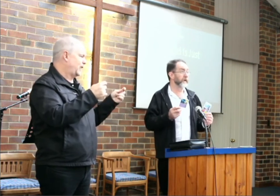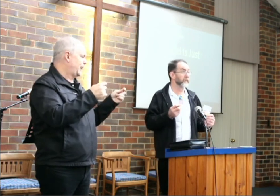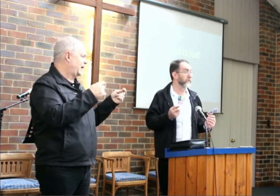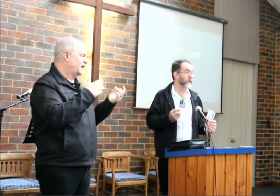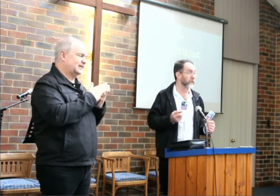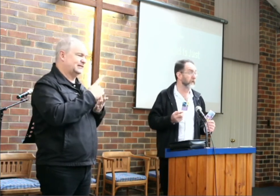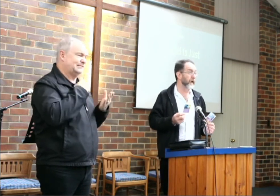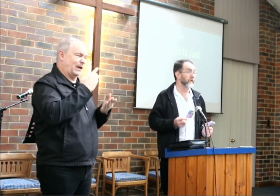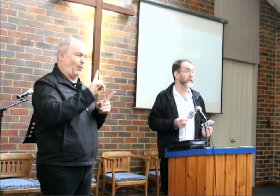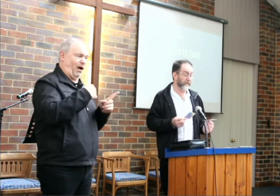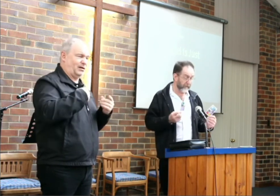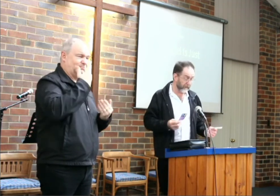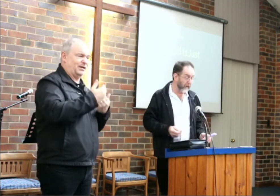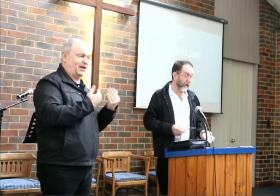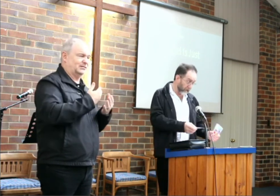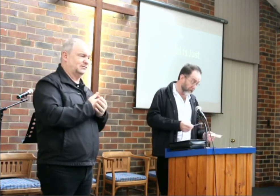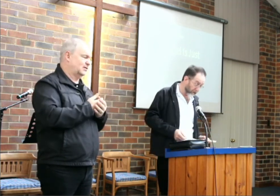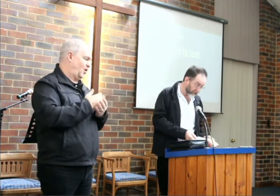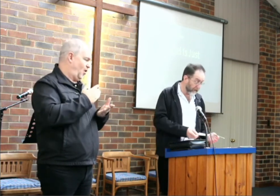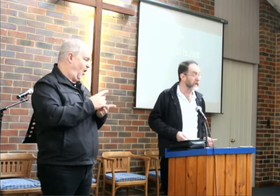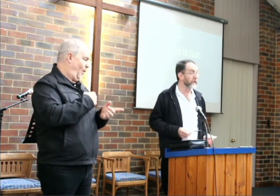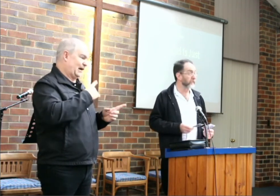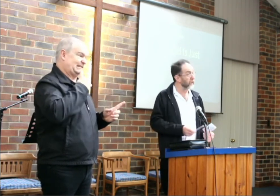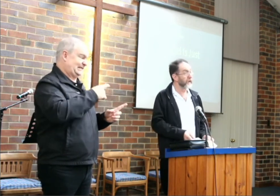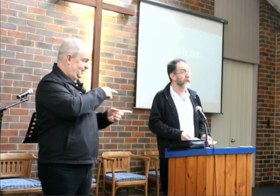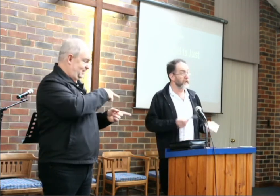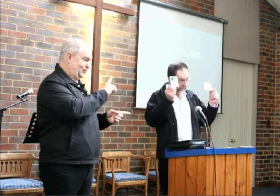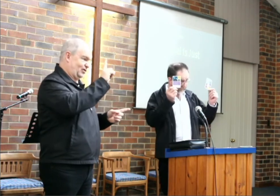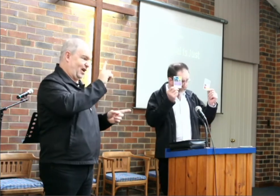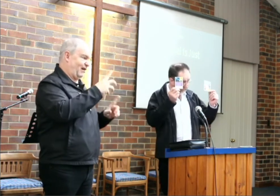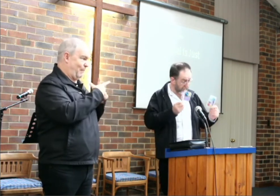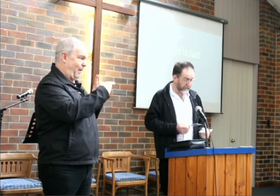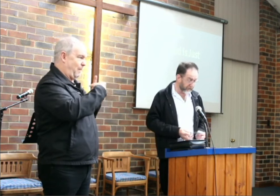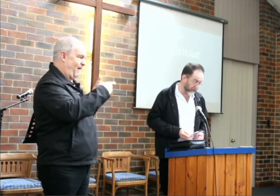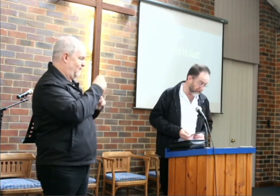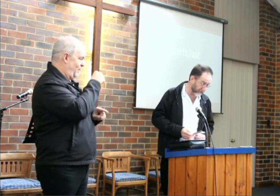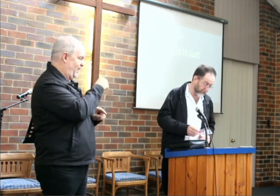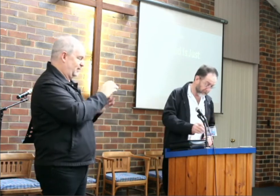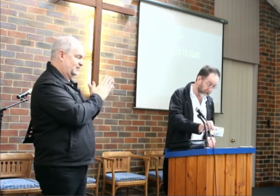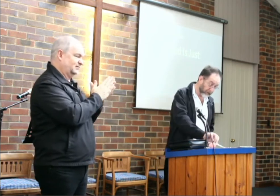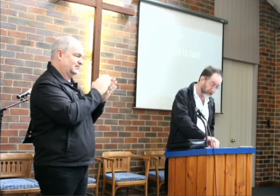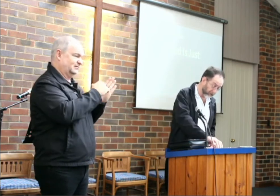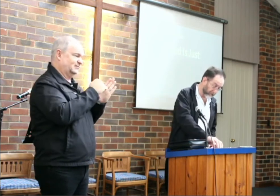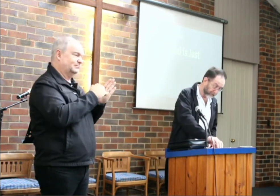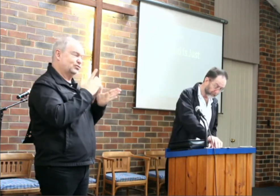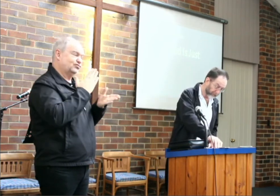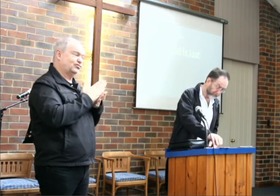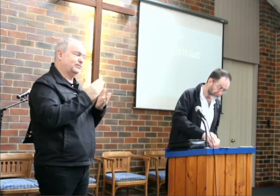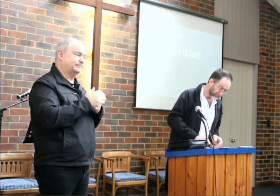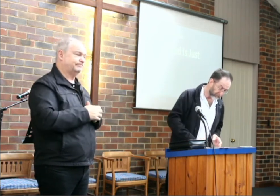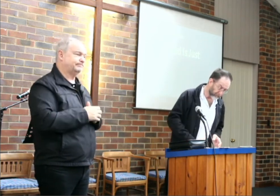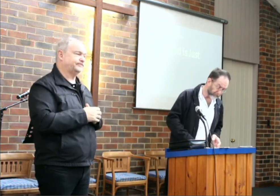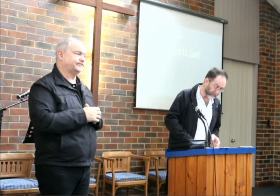through exactly what I've been talking about. In fact, a lot of what I said here right now comes straight out of these tracks because it's true.